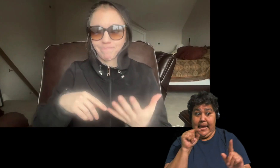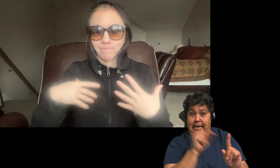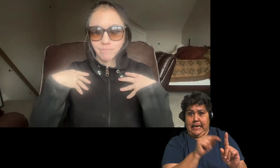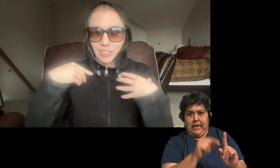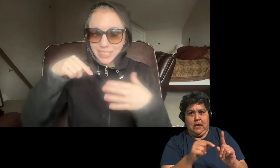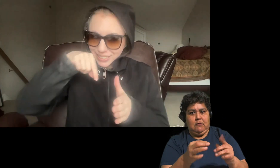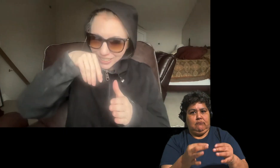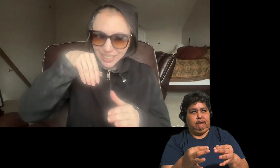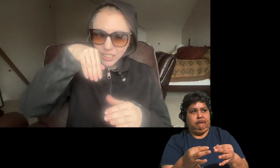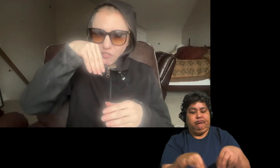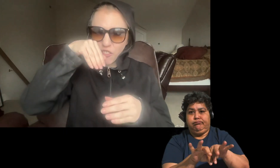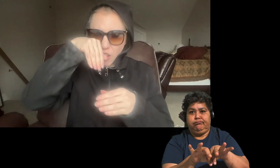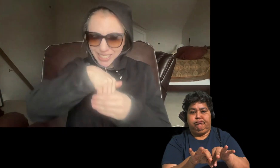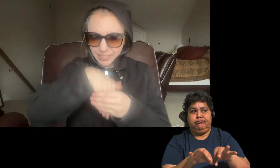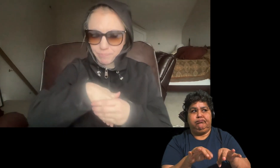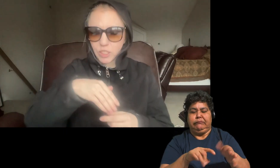she was a key,